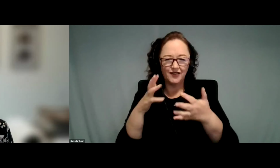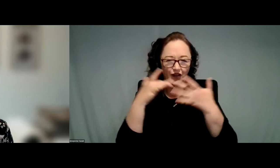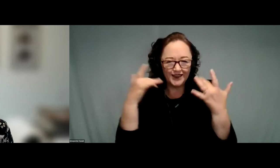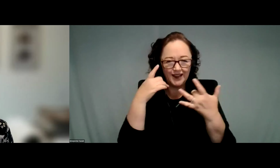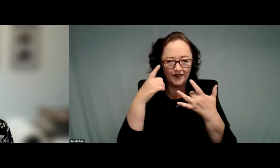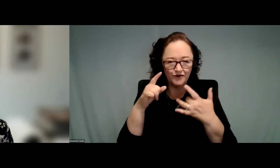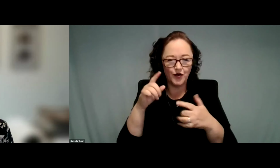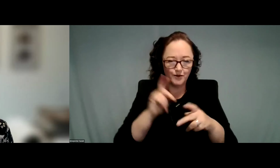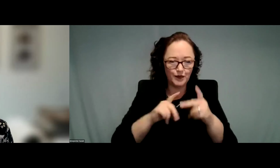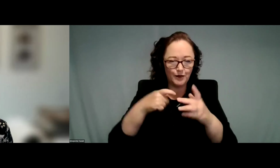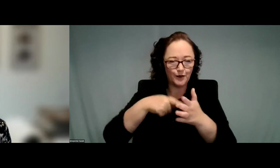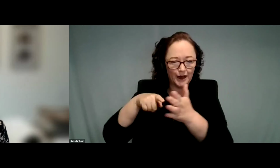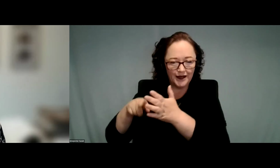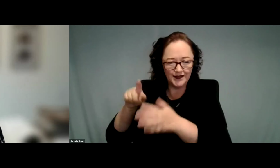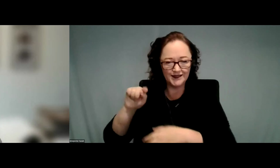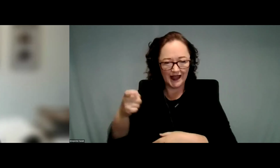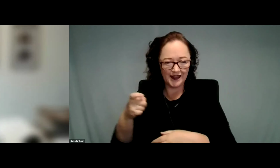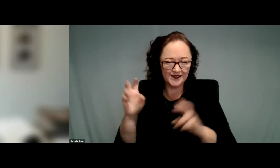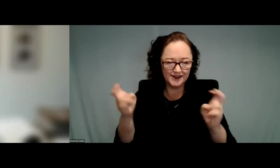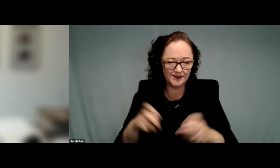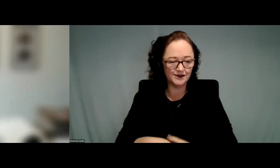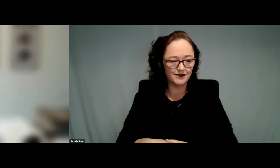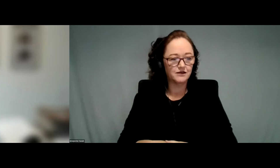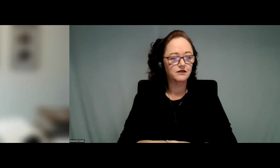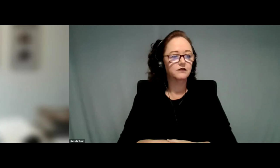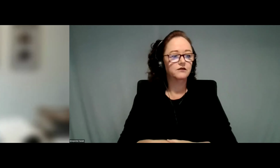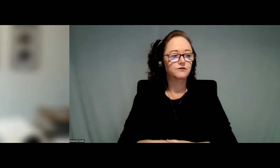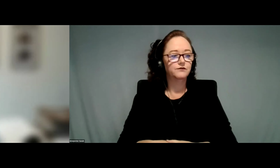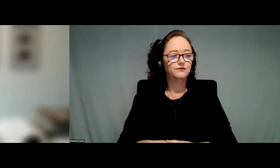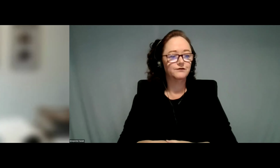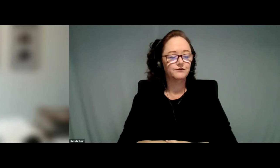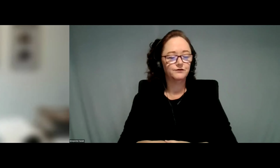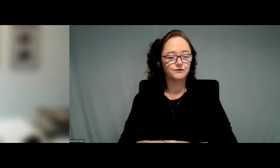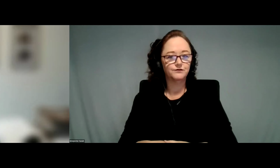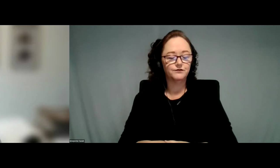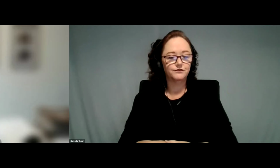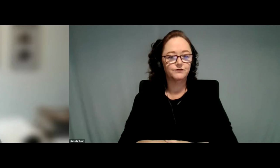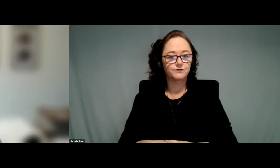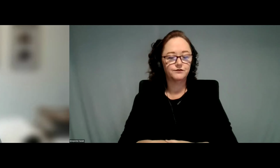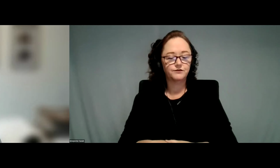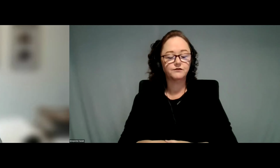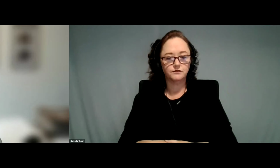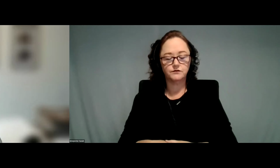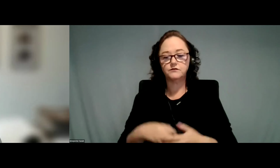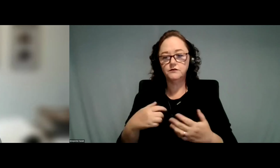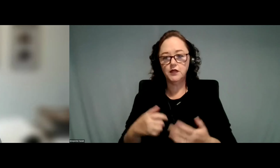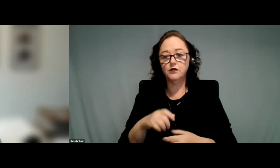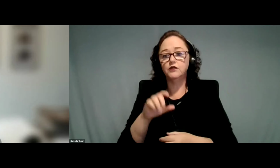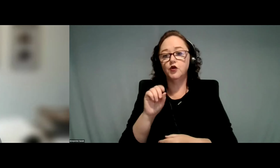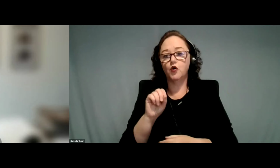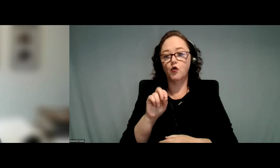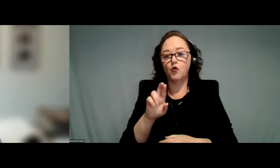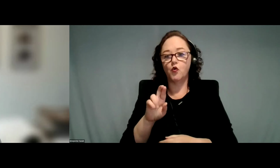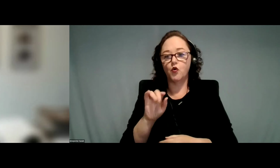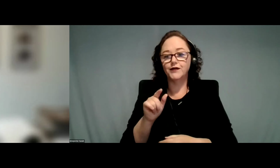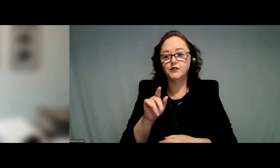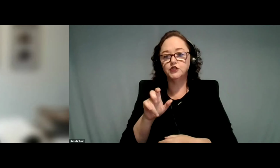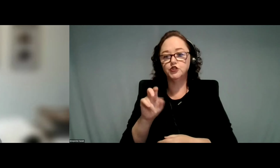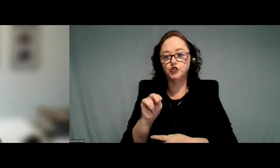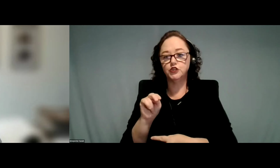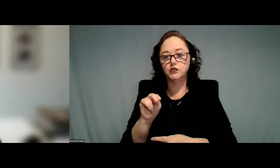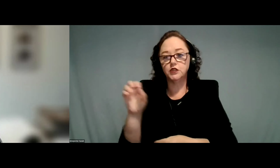to, I already mentioned that the rate you're collecting is as an origin rate, and that's because I'm